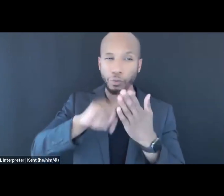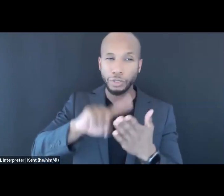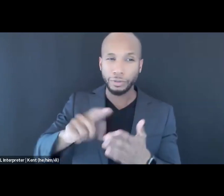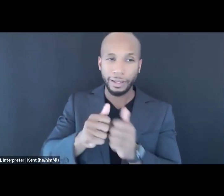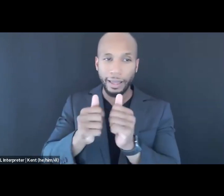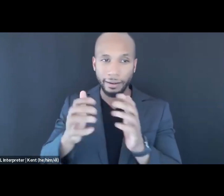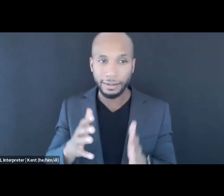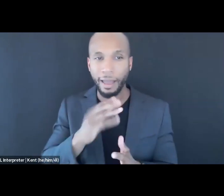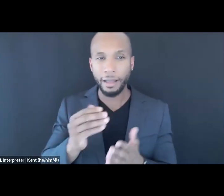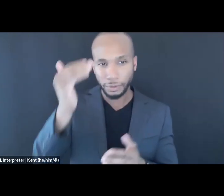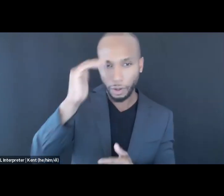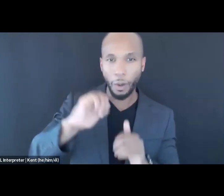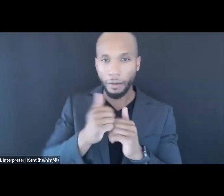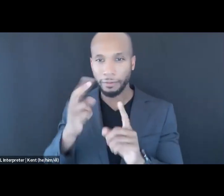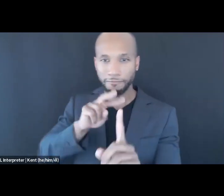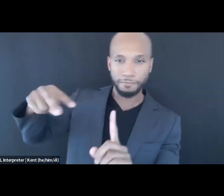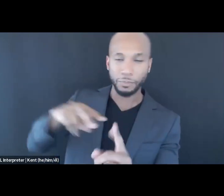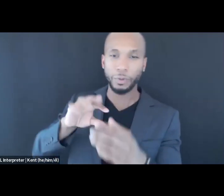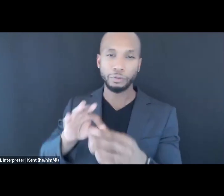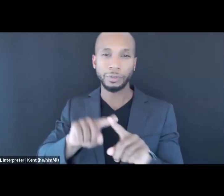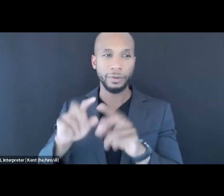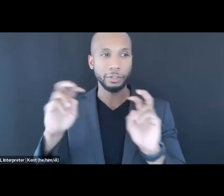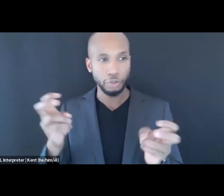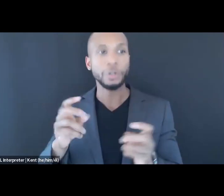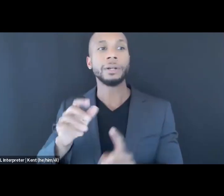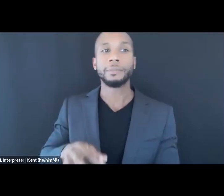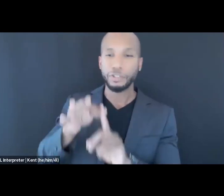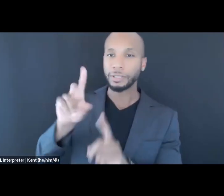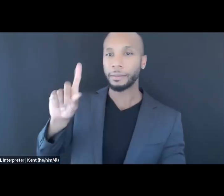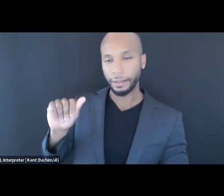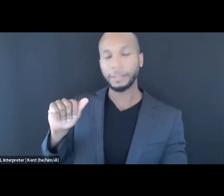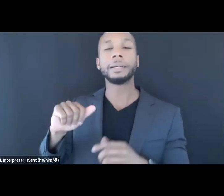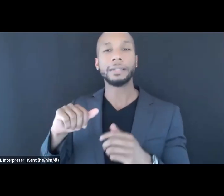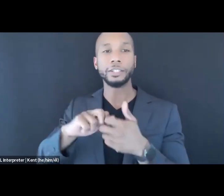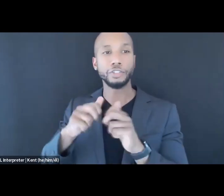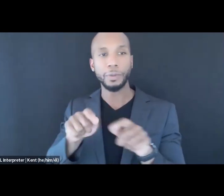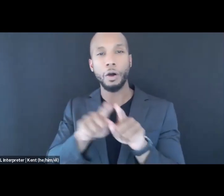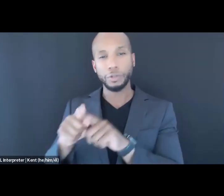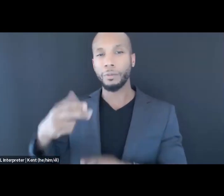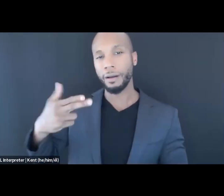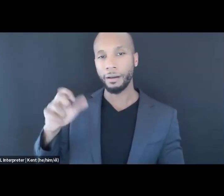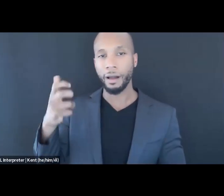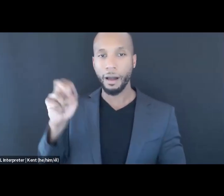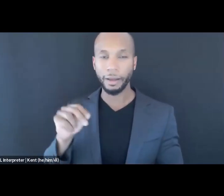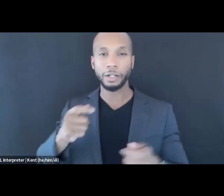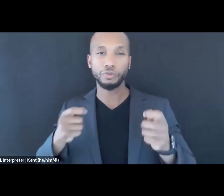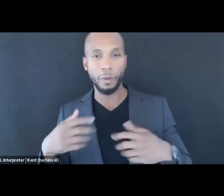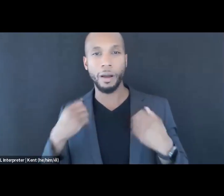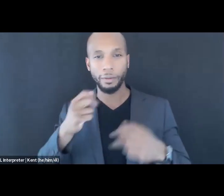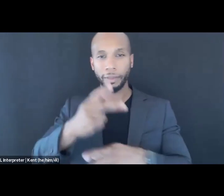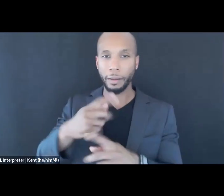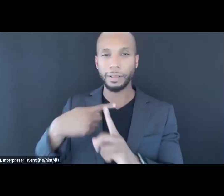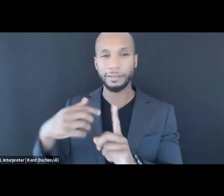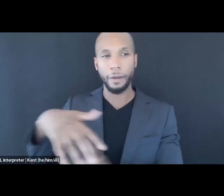the candidates and get to know how they stand on the issues, especially disability issues, but also gun control, healthcare, and the